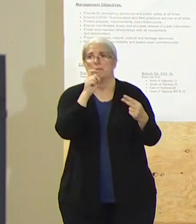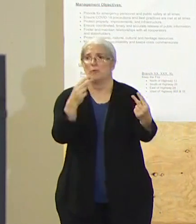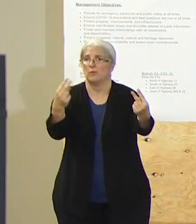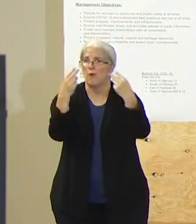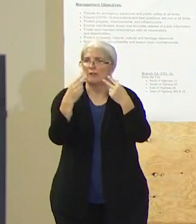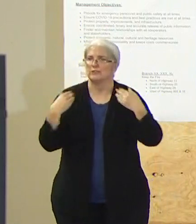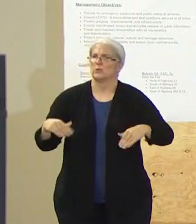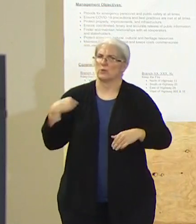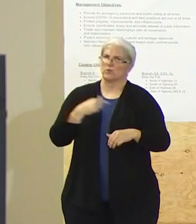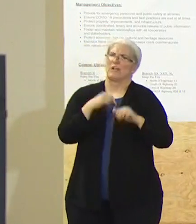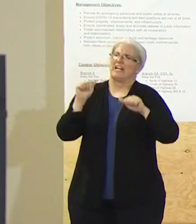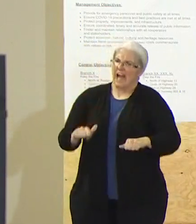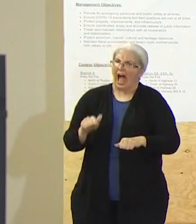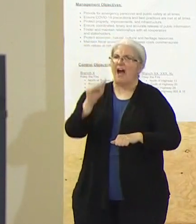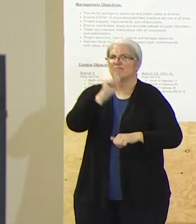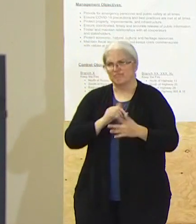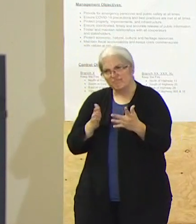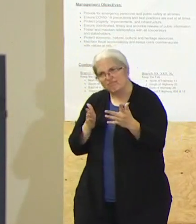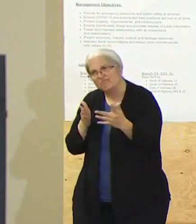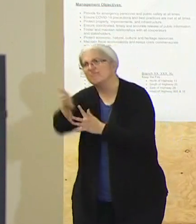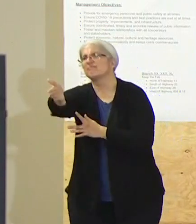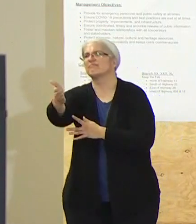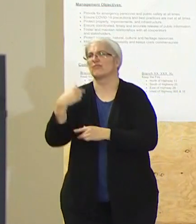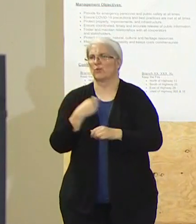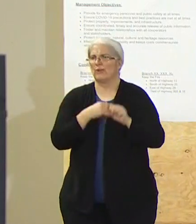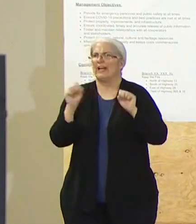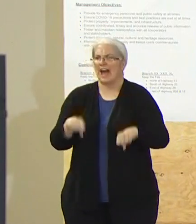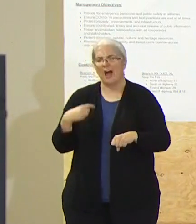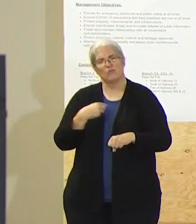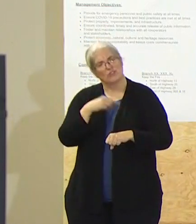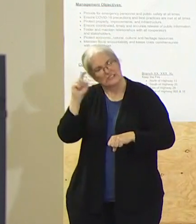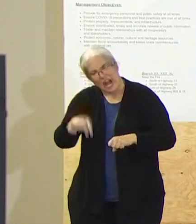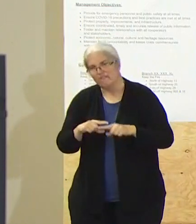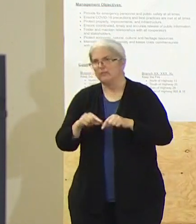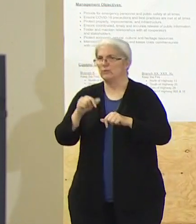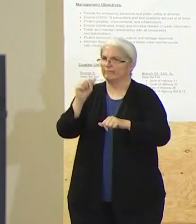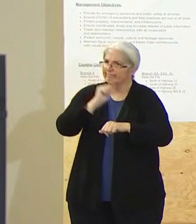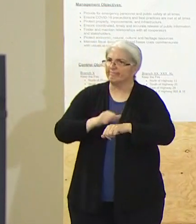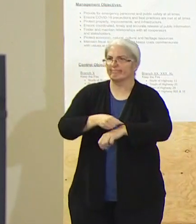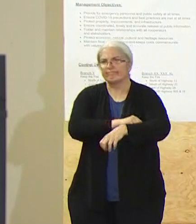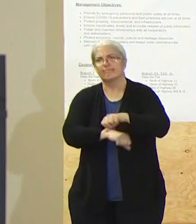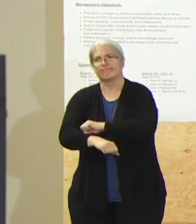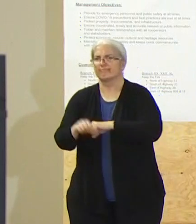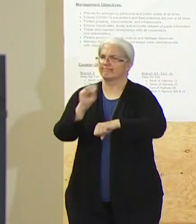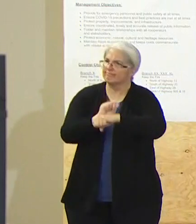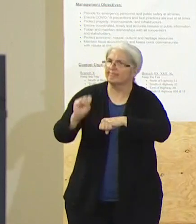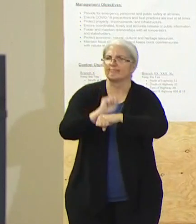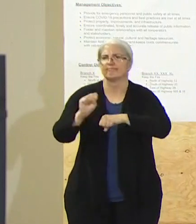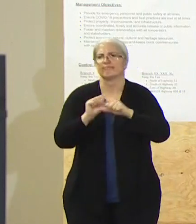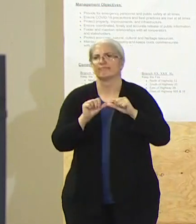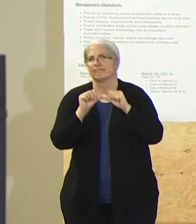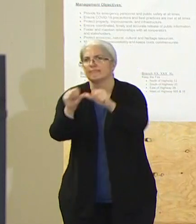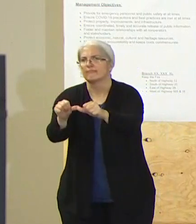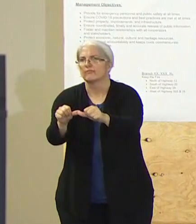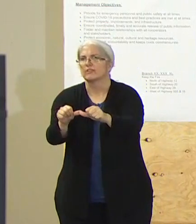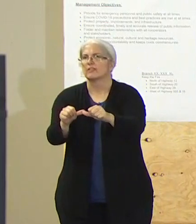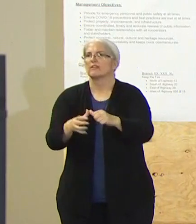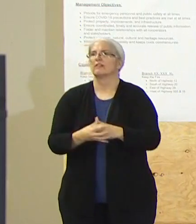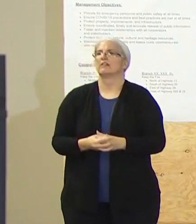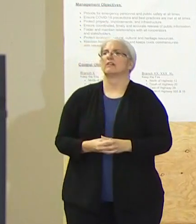vigilance that we are committed to in terms of doing what we can to mitigate the likelihood of these things into the